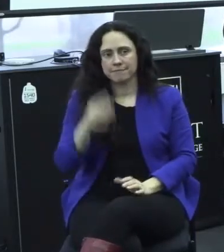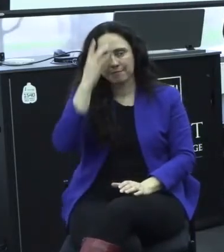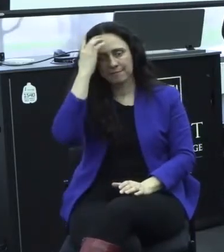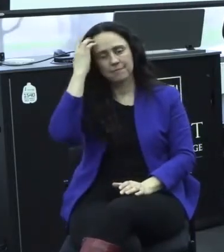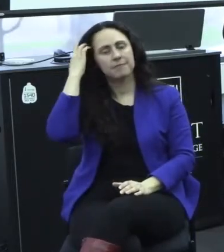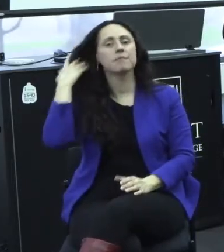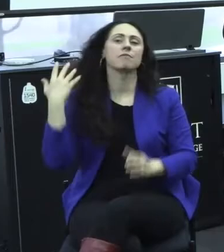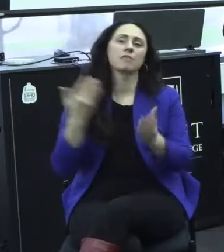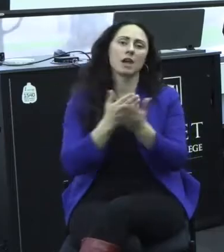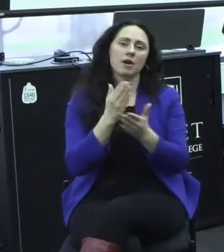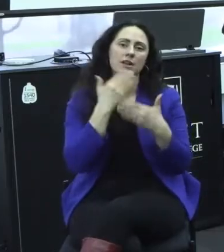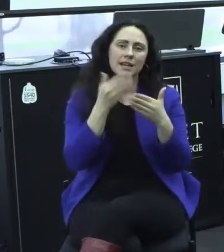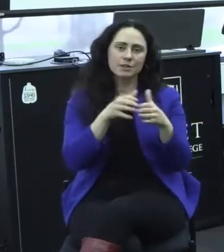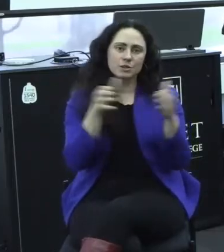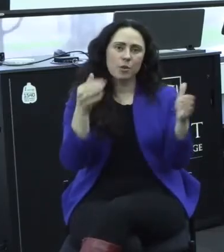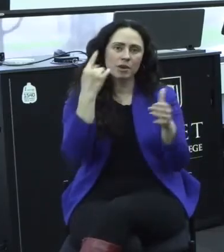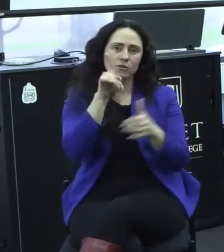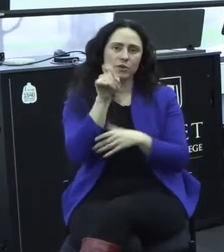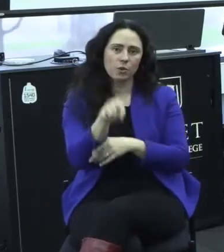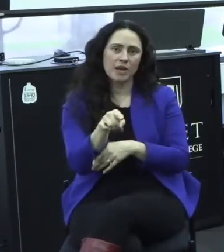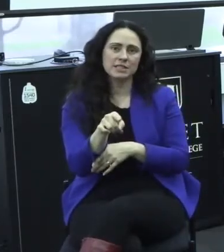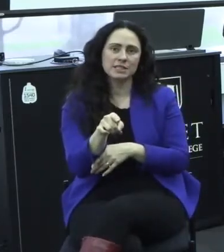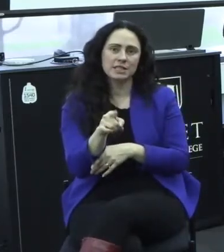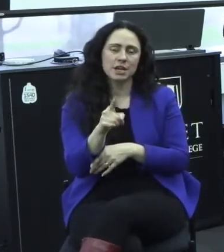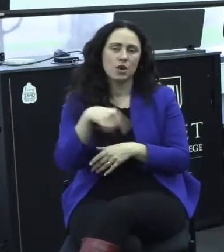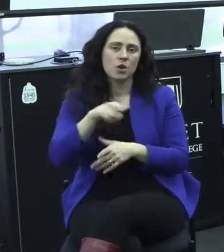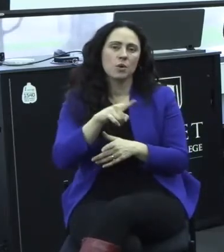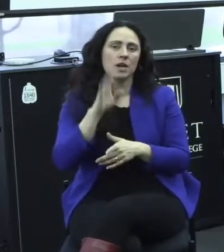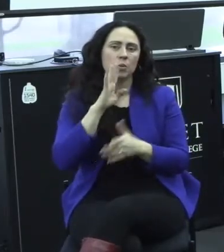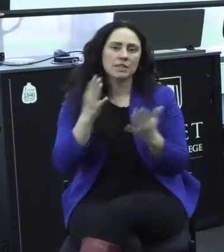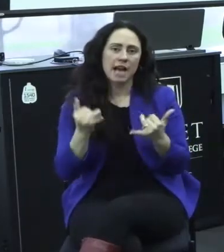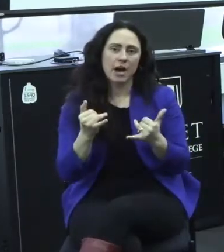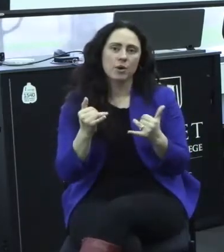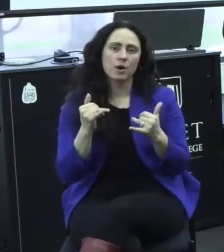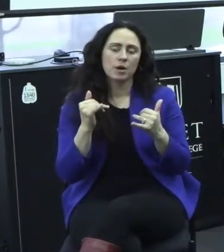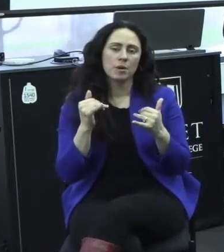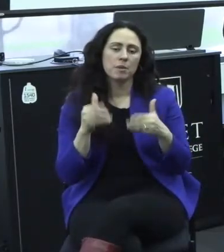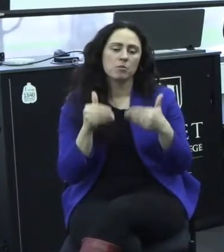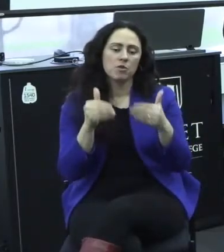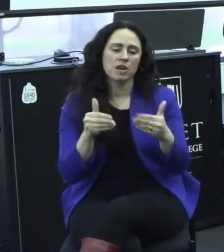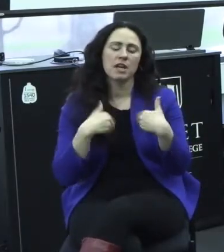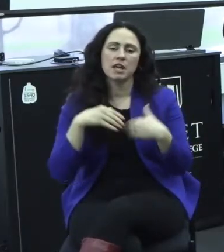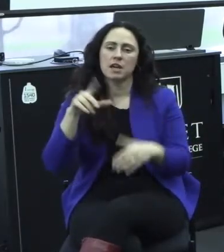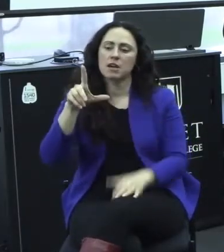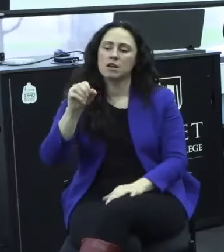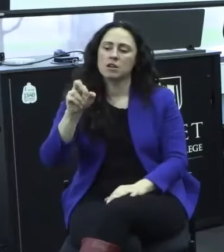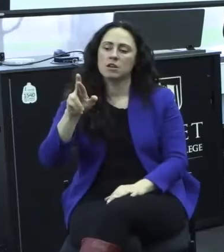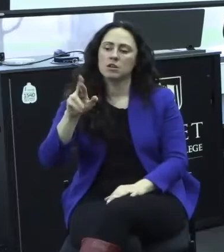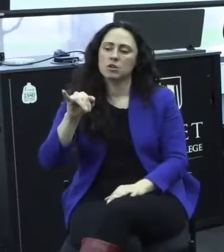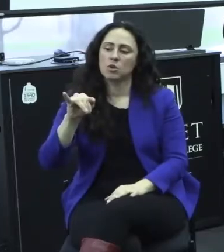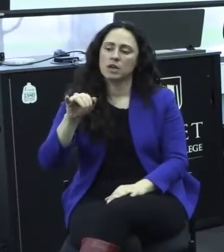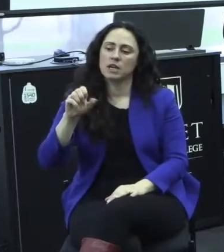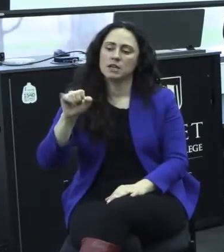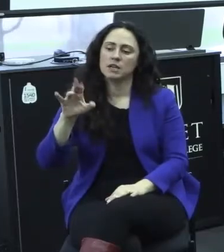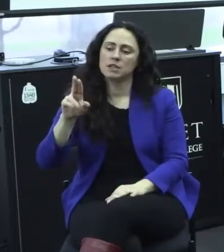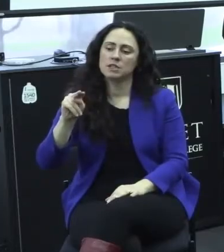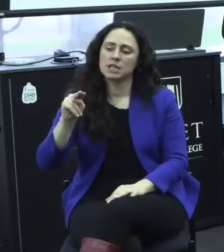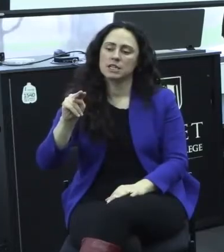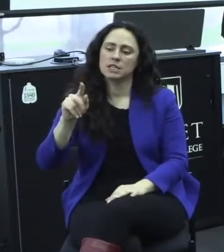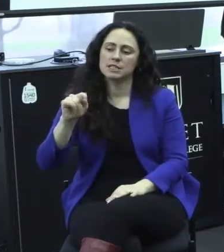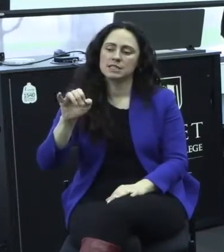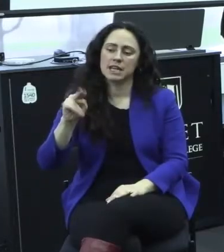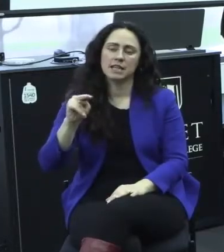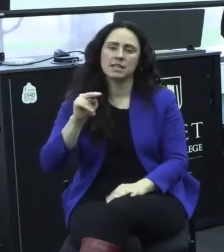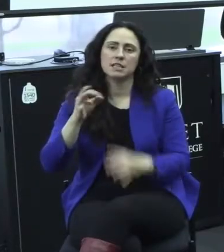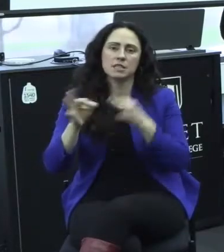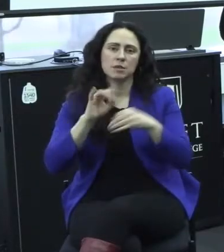All right, thank you so much for those questions. We will now be moving on. We have Lorian Shainstead to tell us about ADA law.